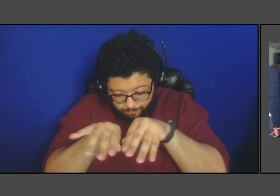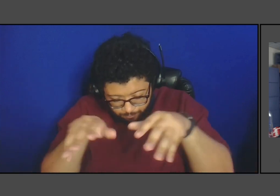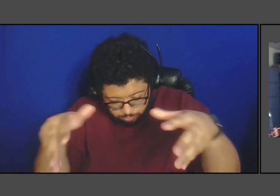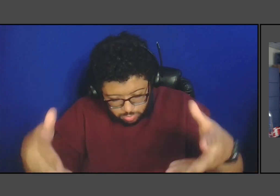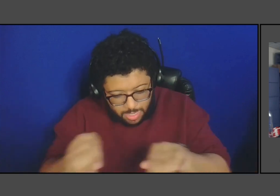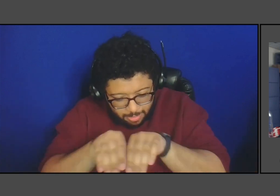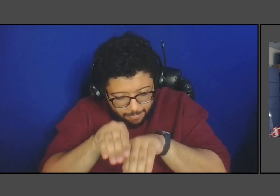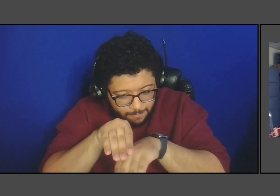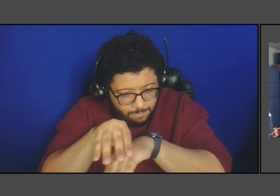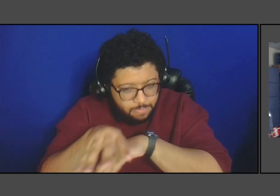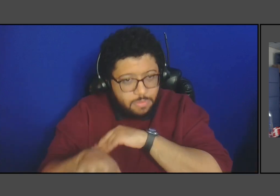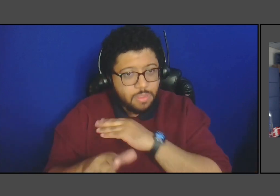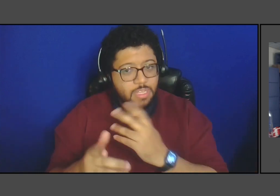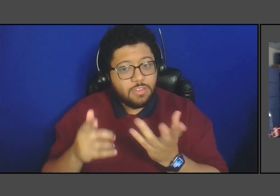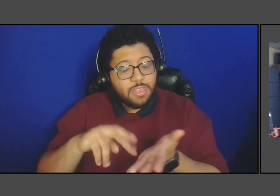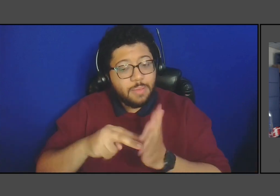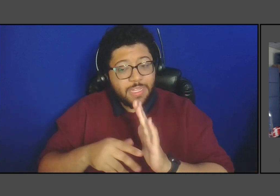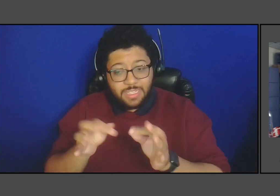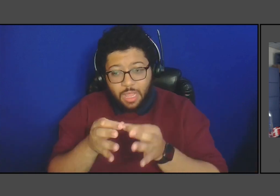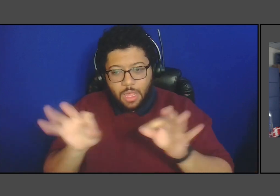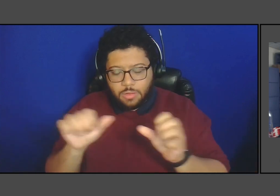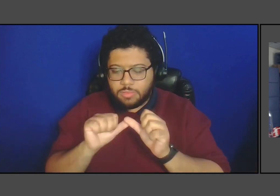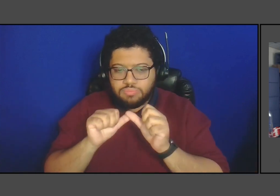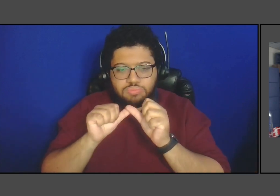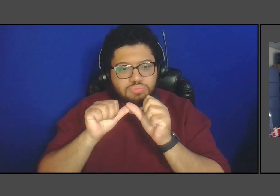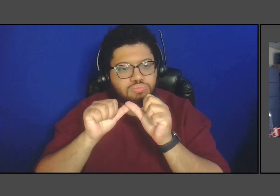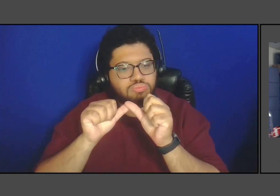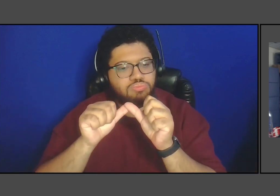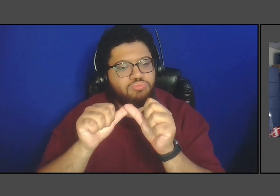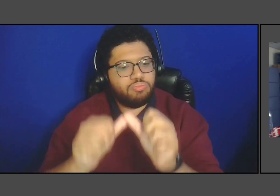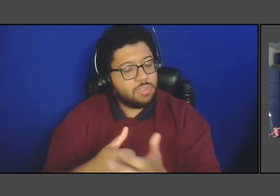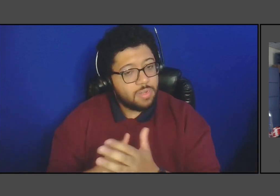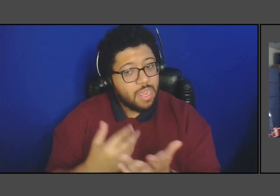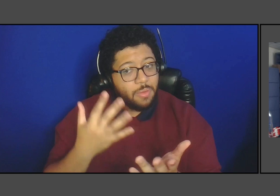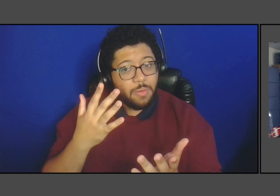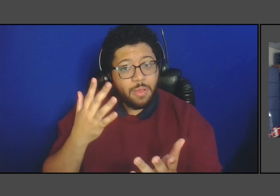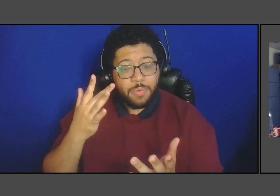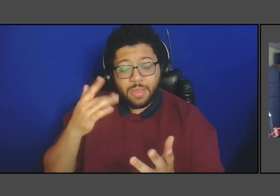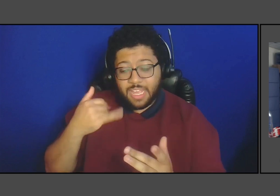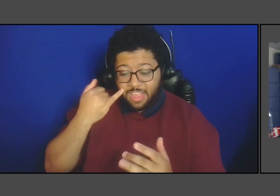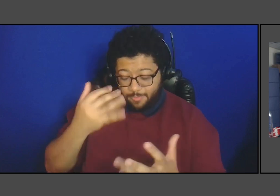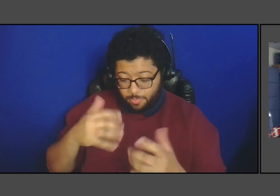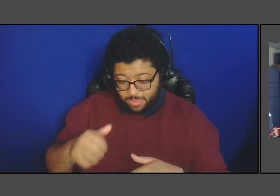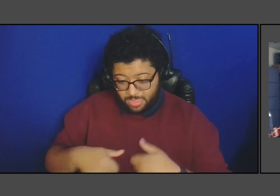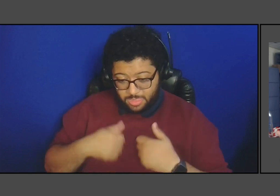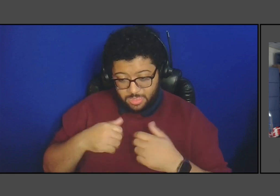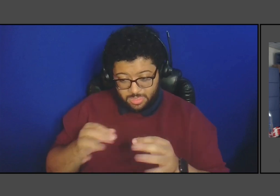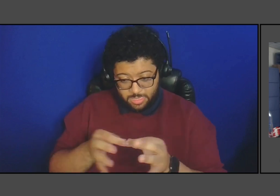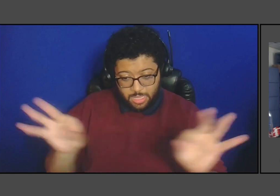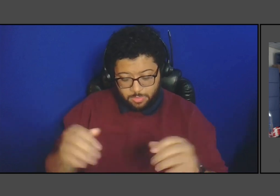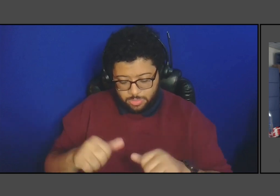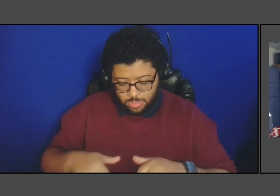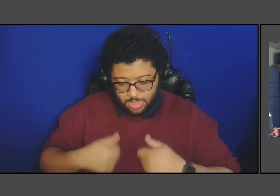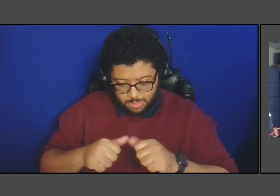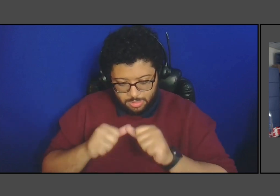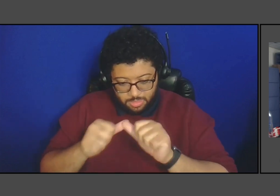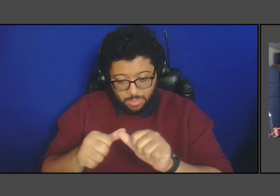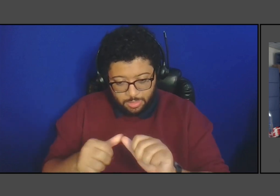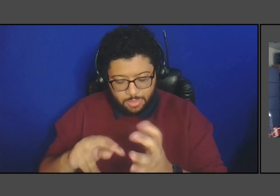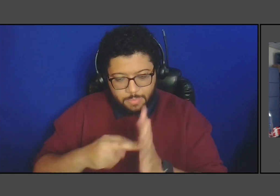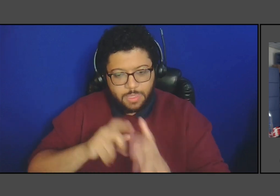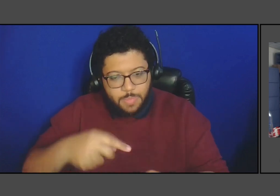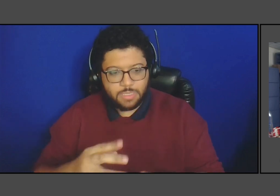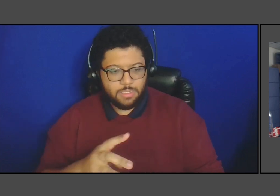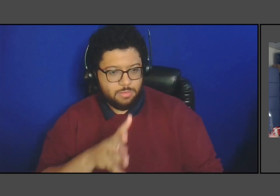live again and to continue, because we have to speak the language for the language to be lived. For the language to survive, our languages to